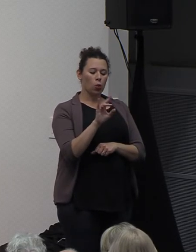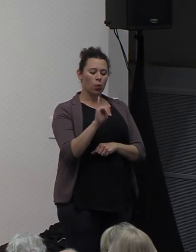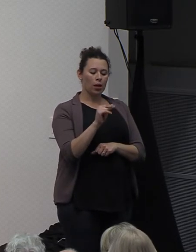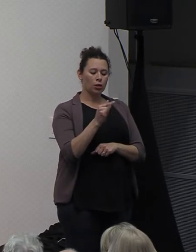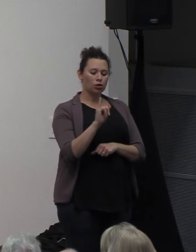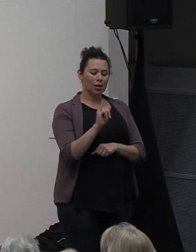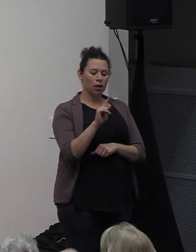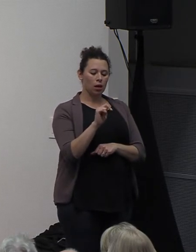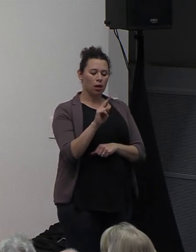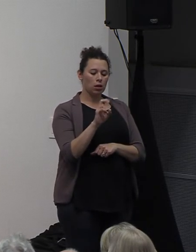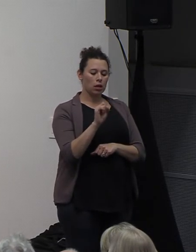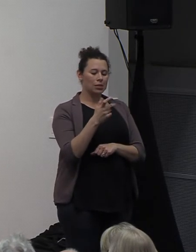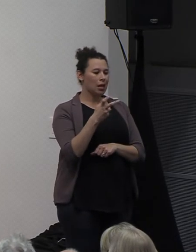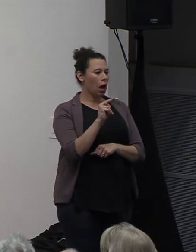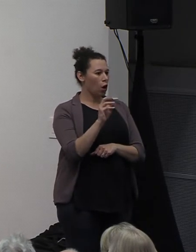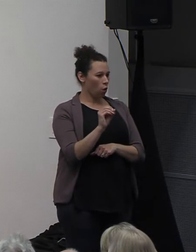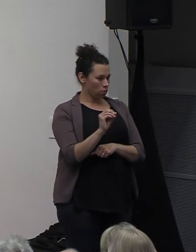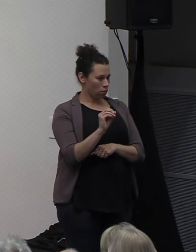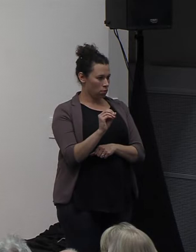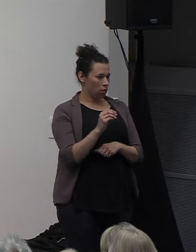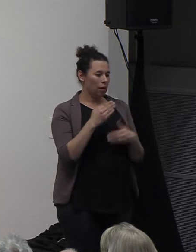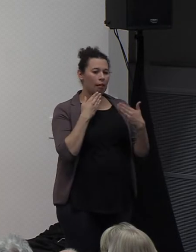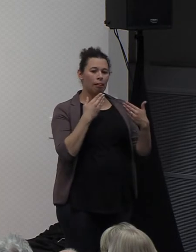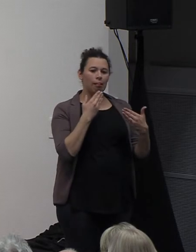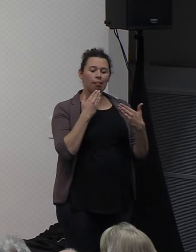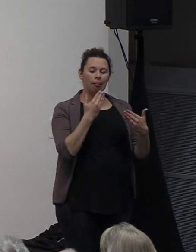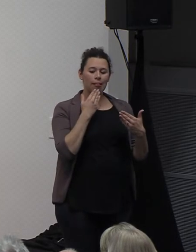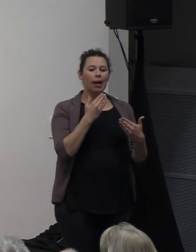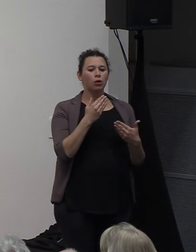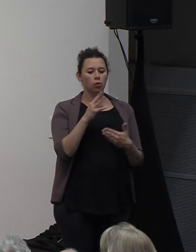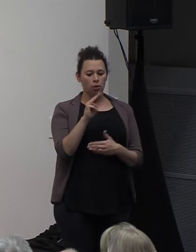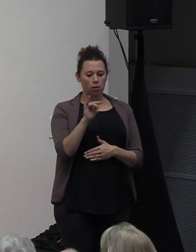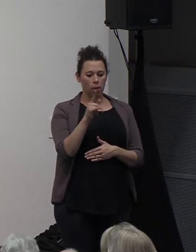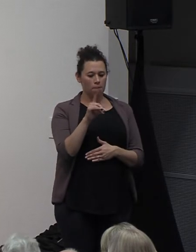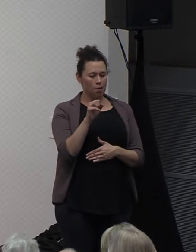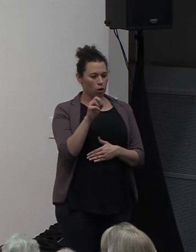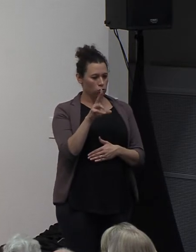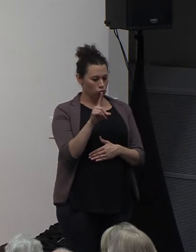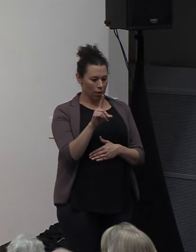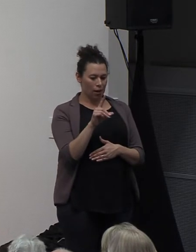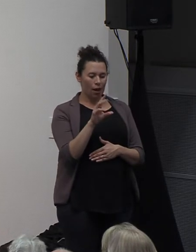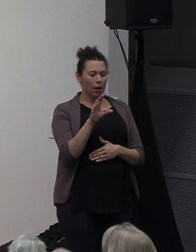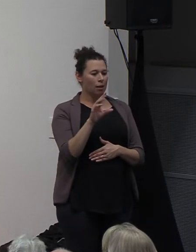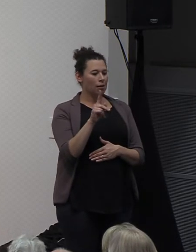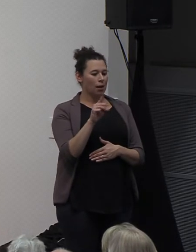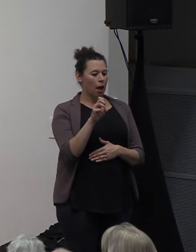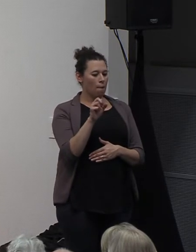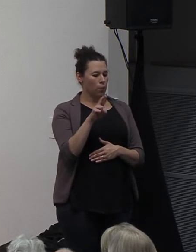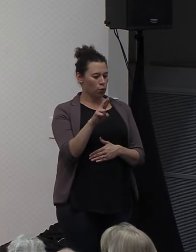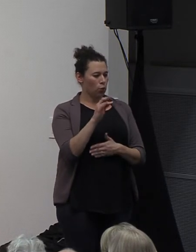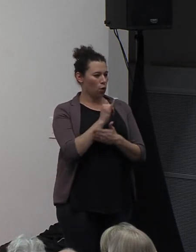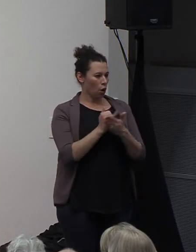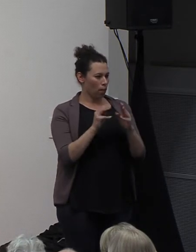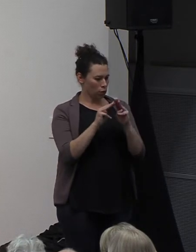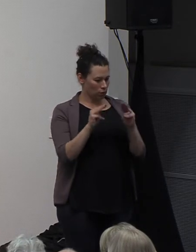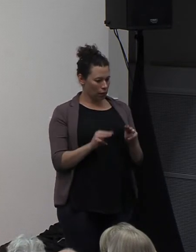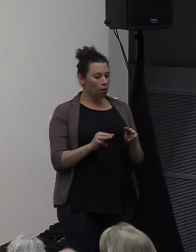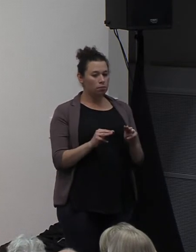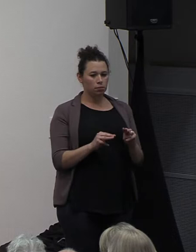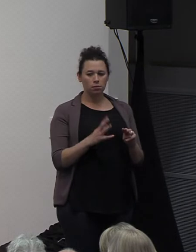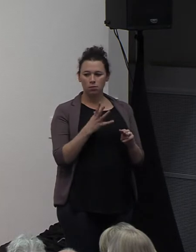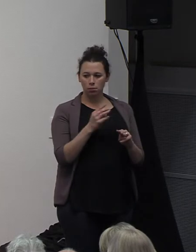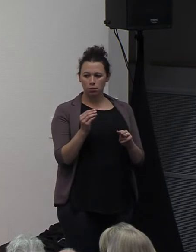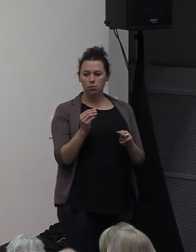two, director and chief curator of the Mildred Lane Kemper Art Museum, Sabine Ekman, for organizing this event, along with